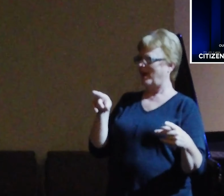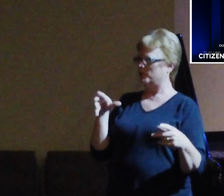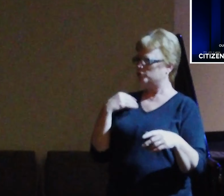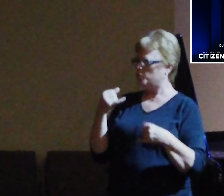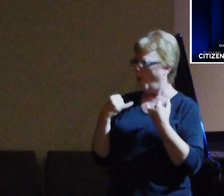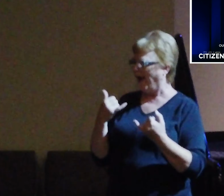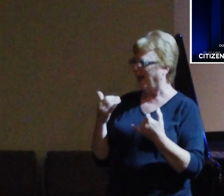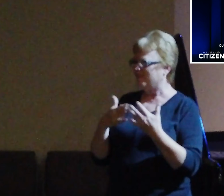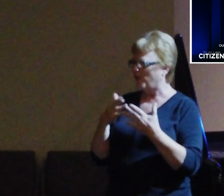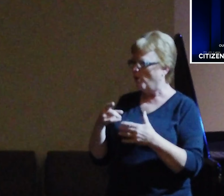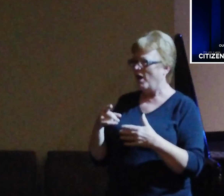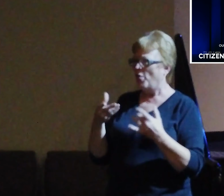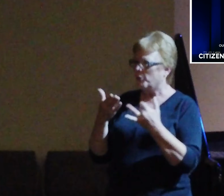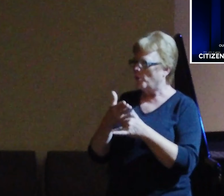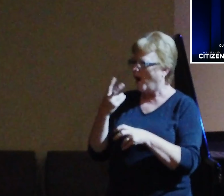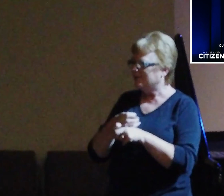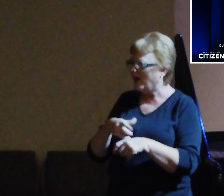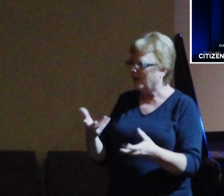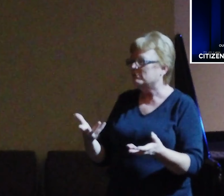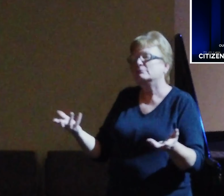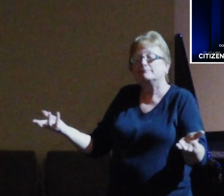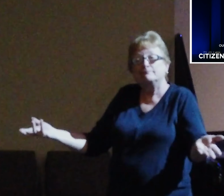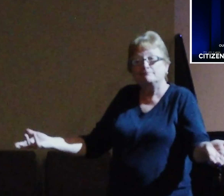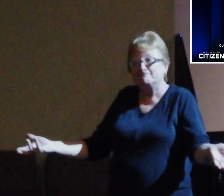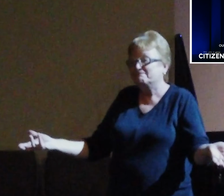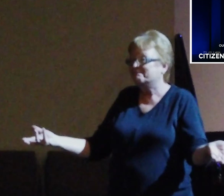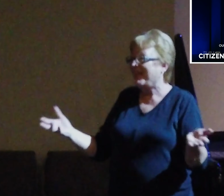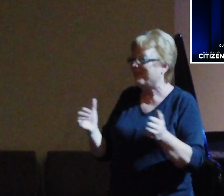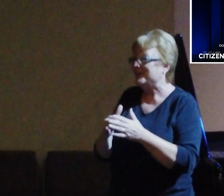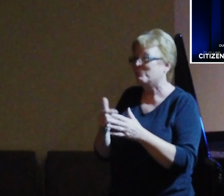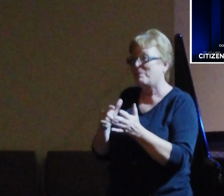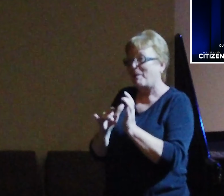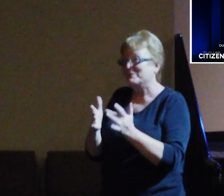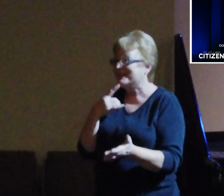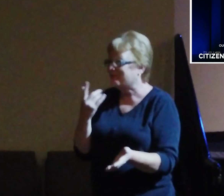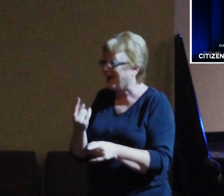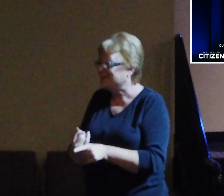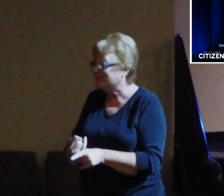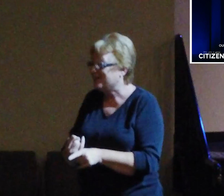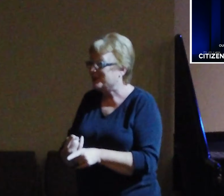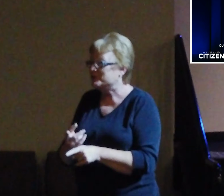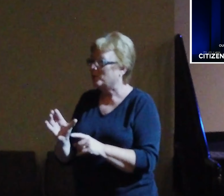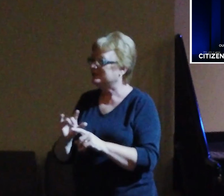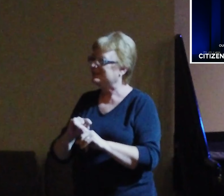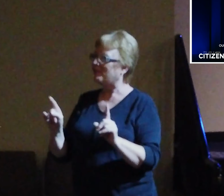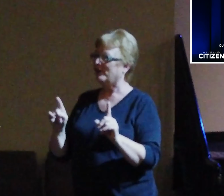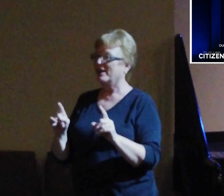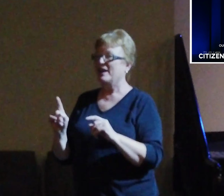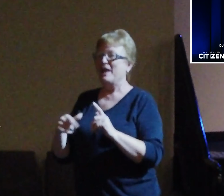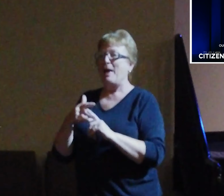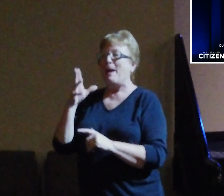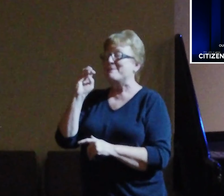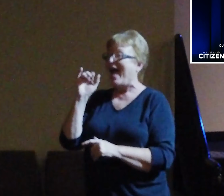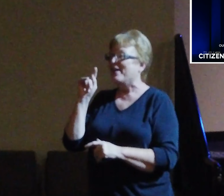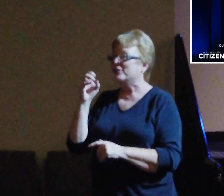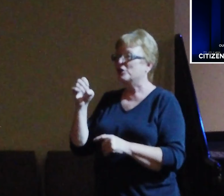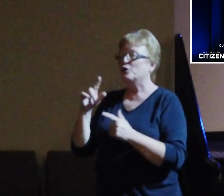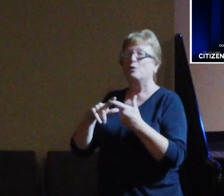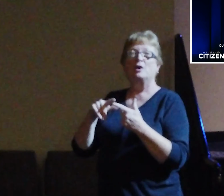Here's a, here's a few biblical examples of that. At the crucifixion of Jesus, Matthew 27,